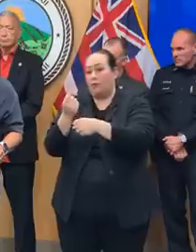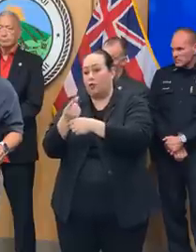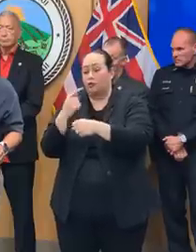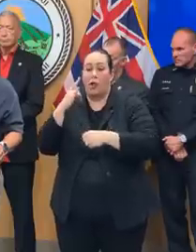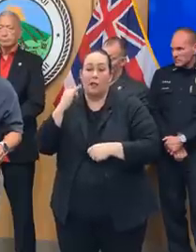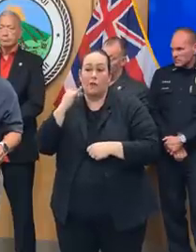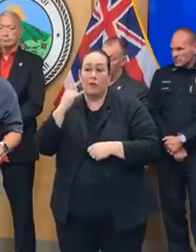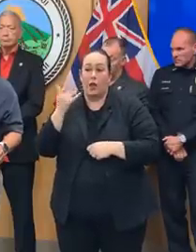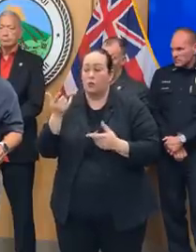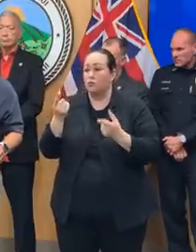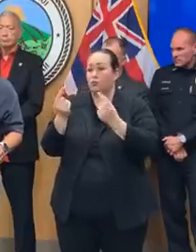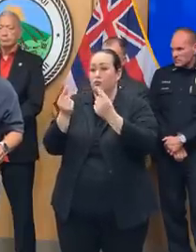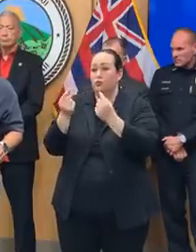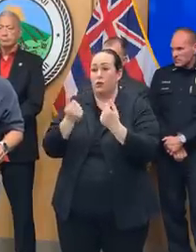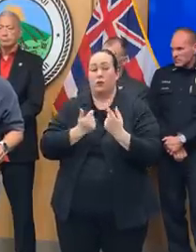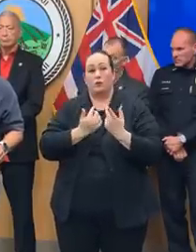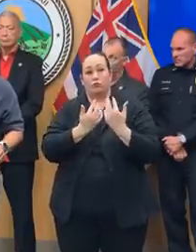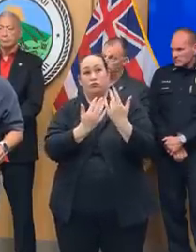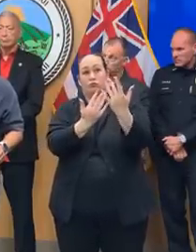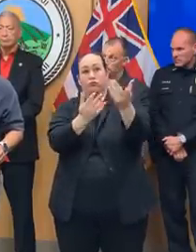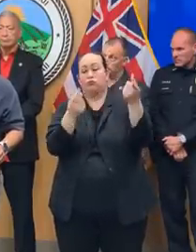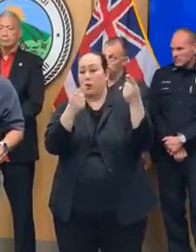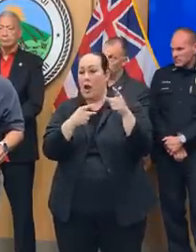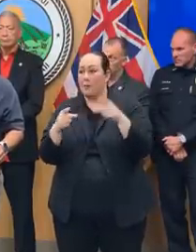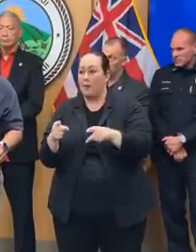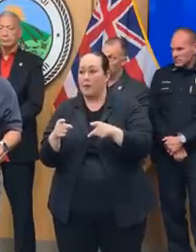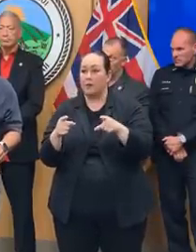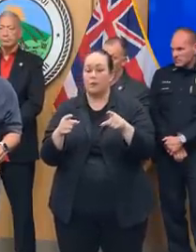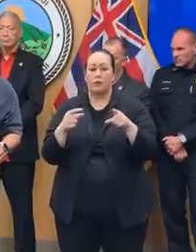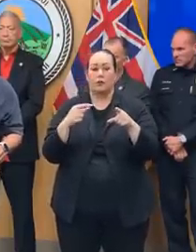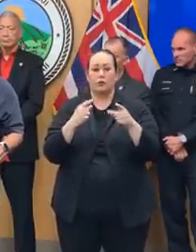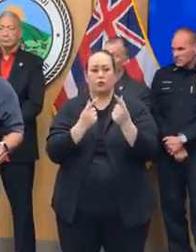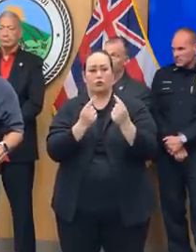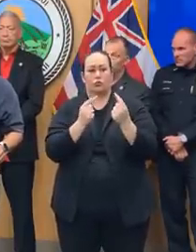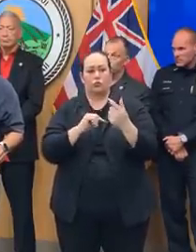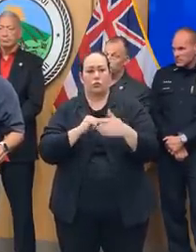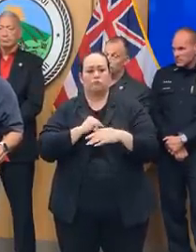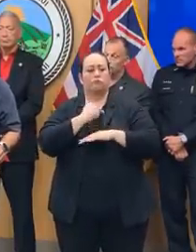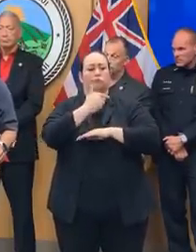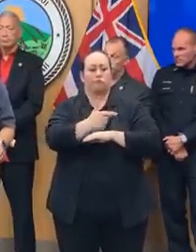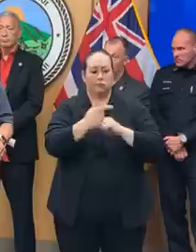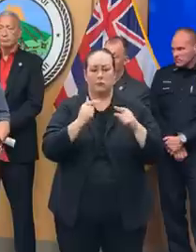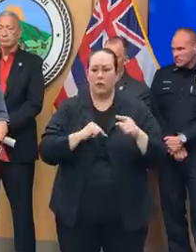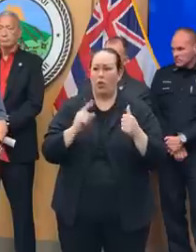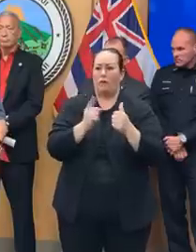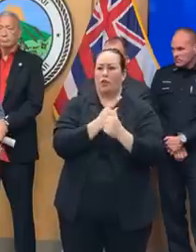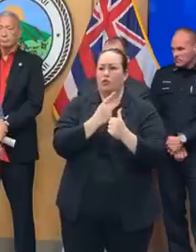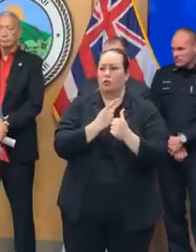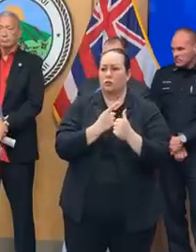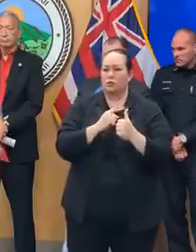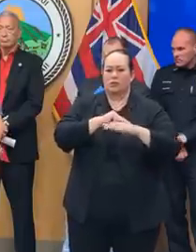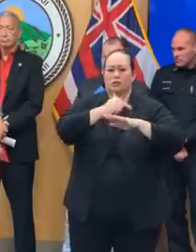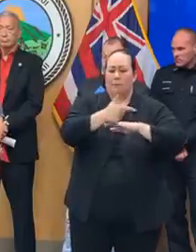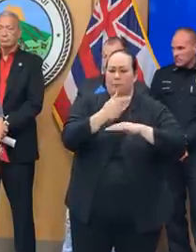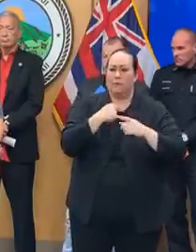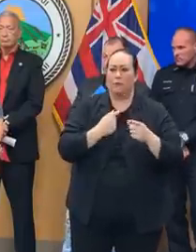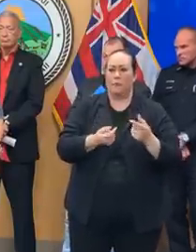is to come in after the fires and begin the first step to recovery, the removal of hazardous waste